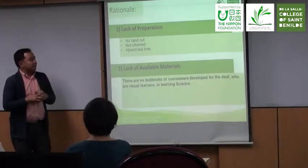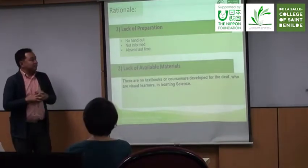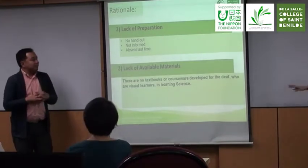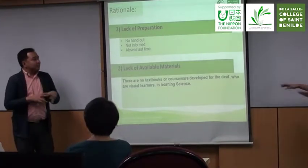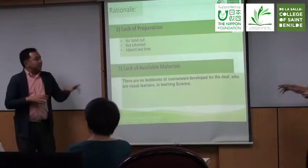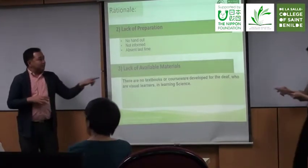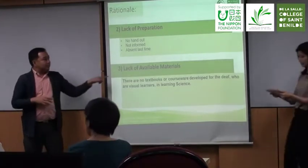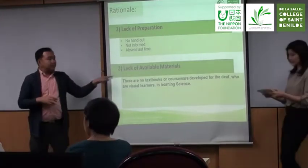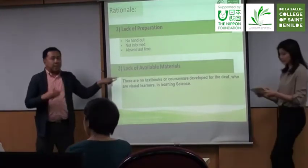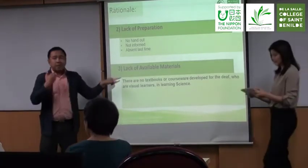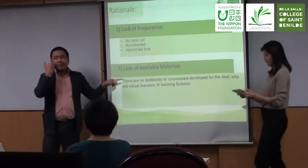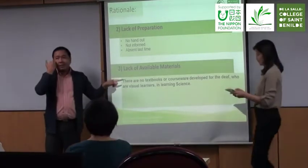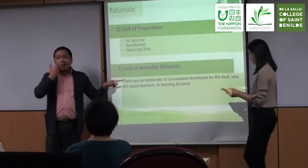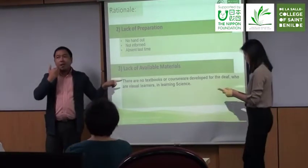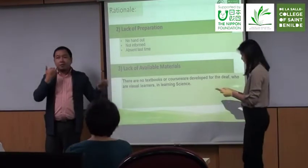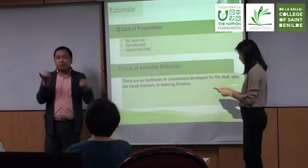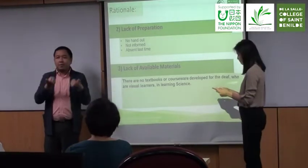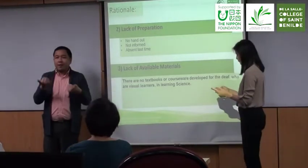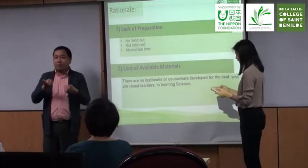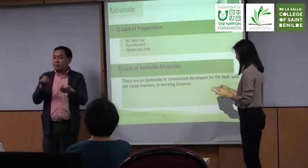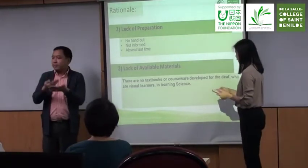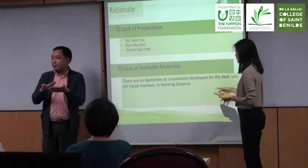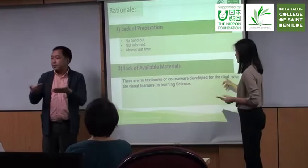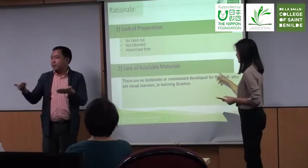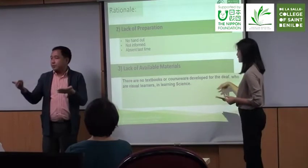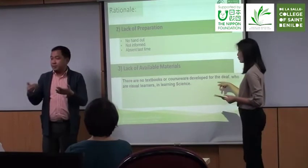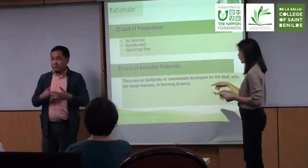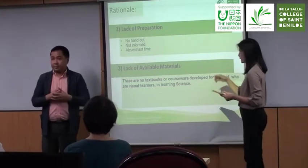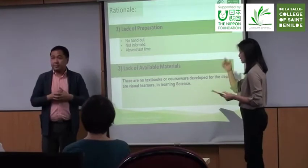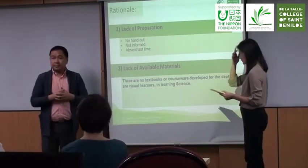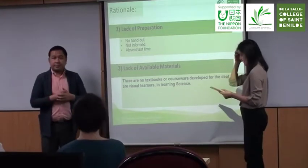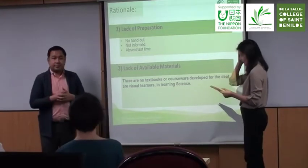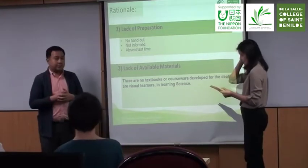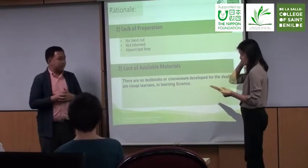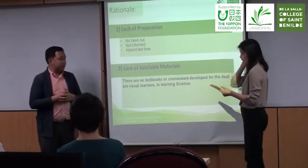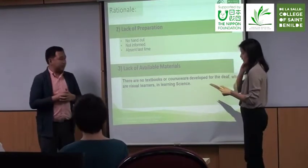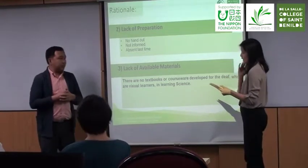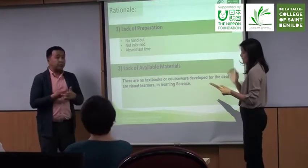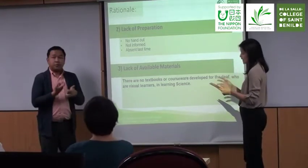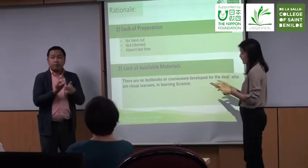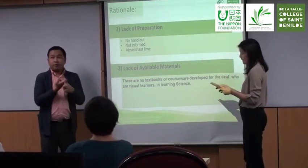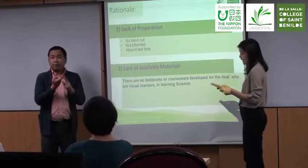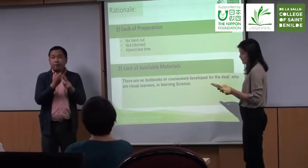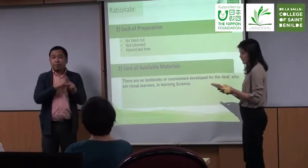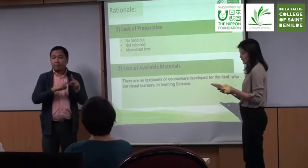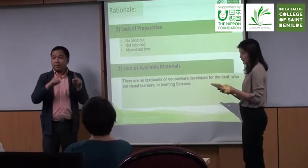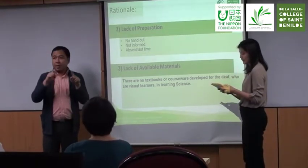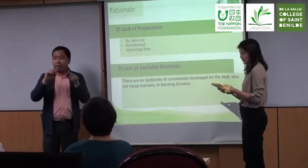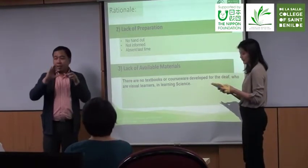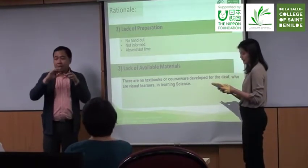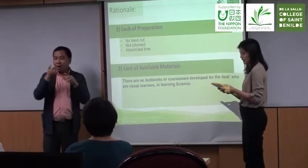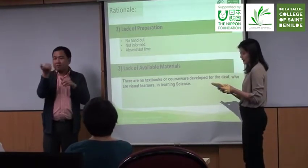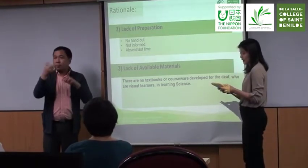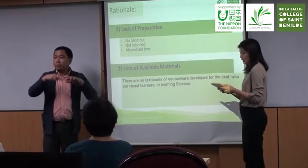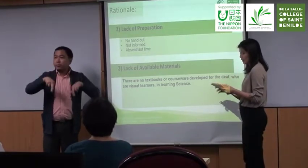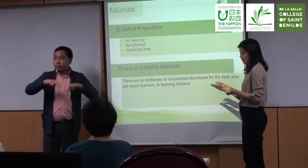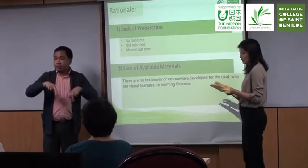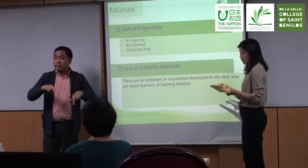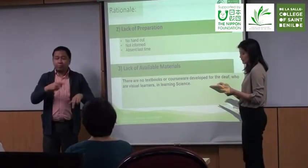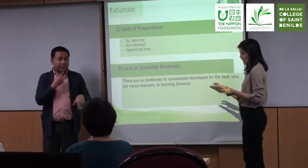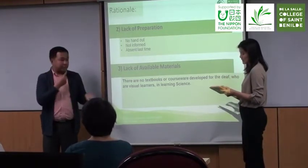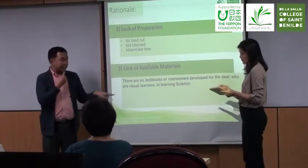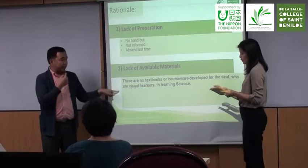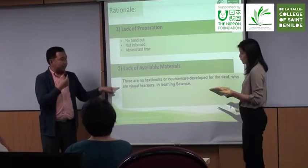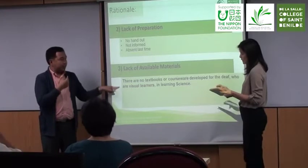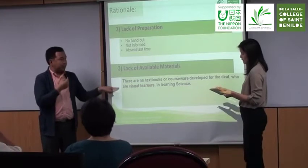Lack of available materials. Well, this is according to the literature. They say that there are